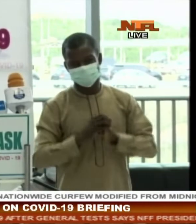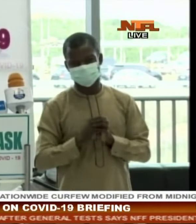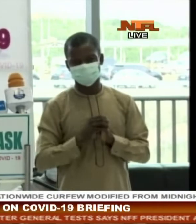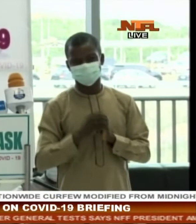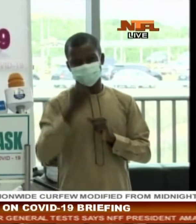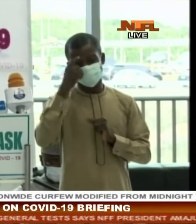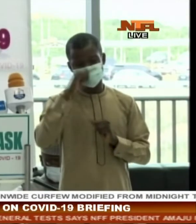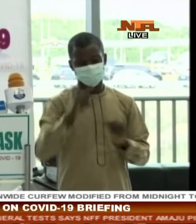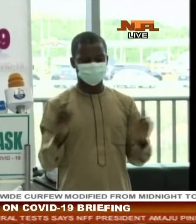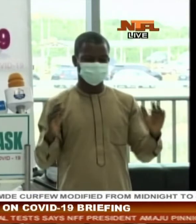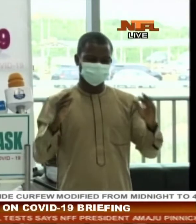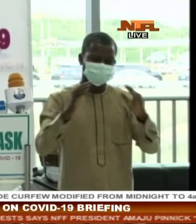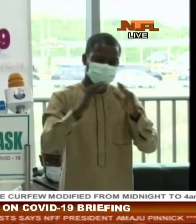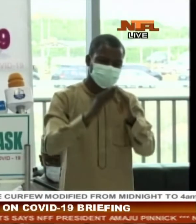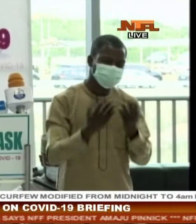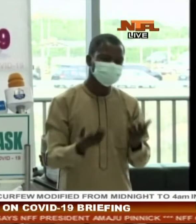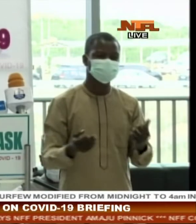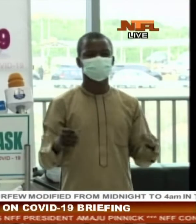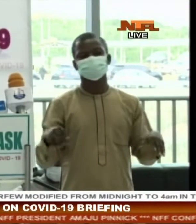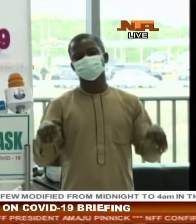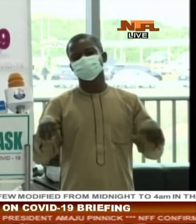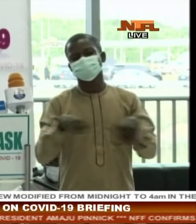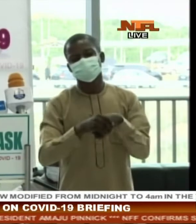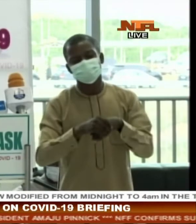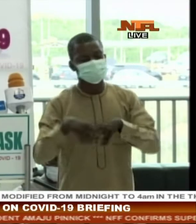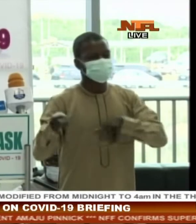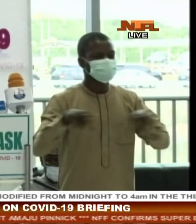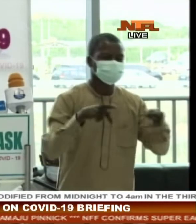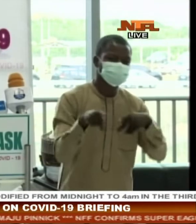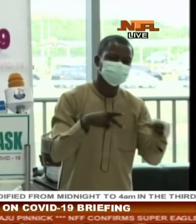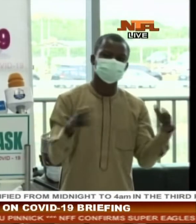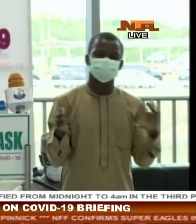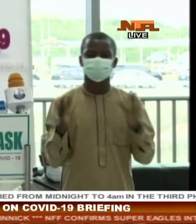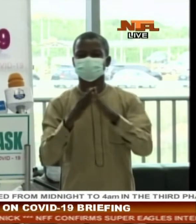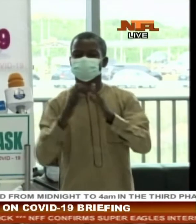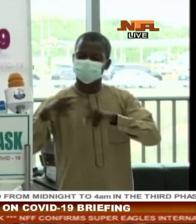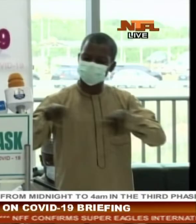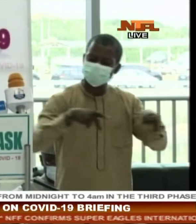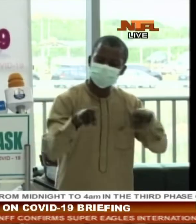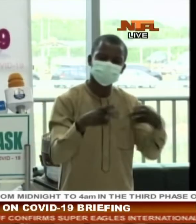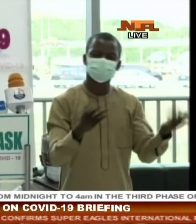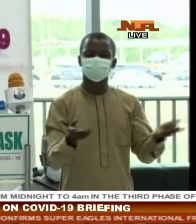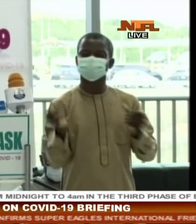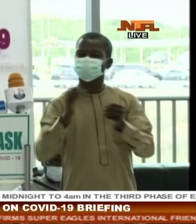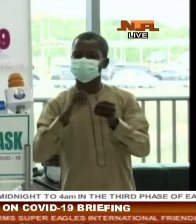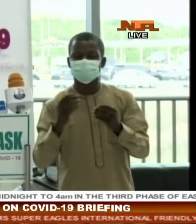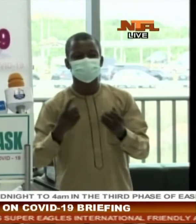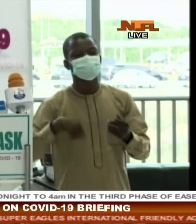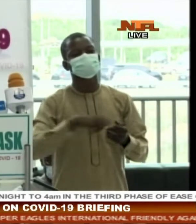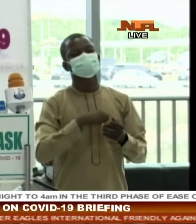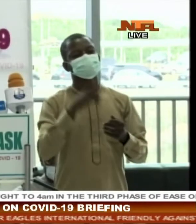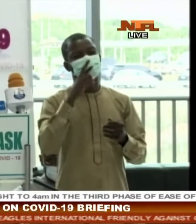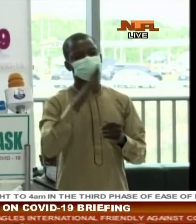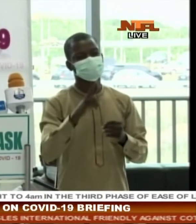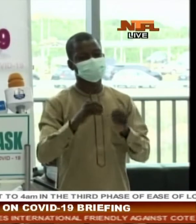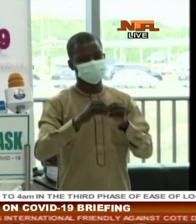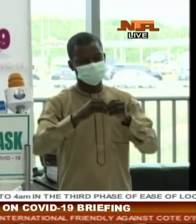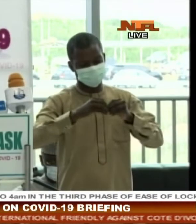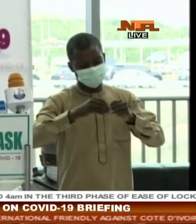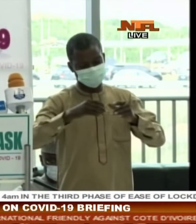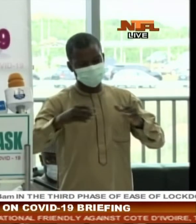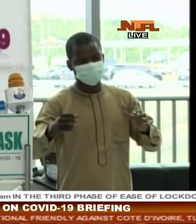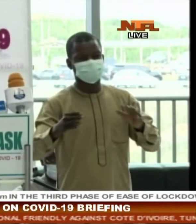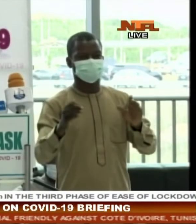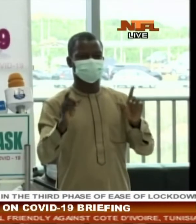For gatherings, including weddings, parties, meetings, etc., we are expanding